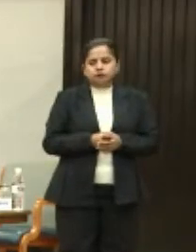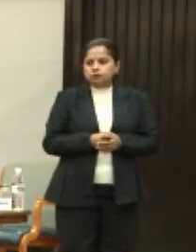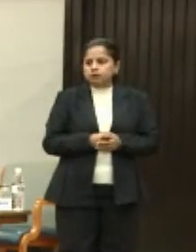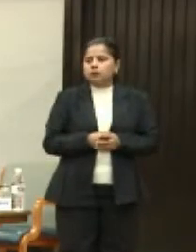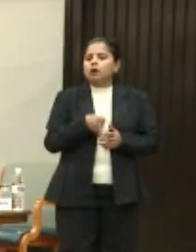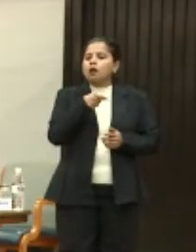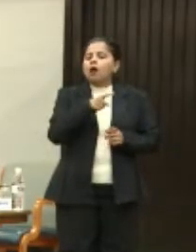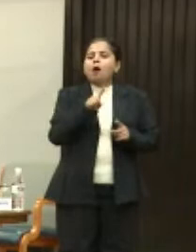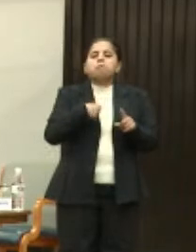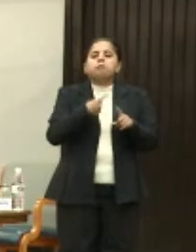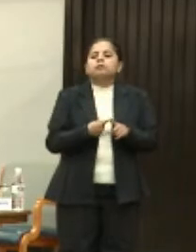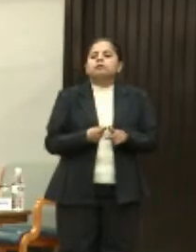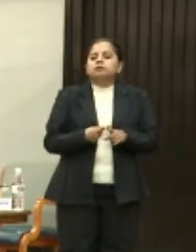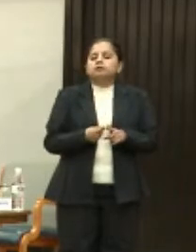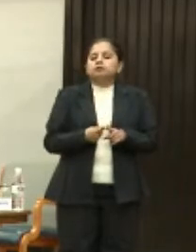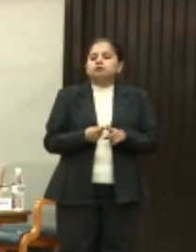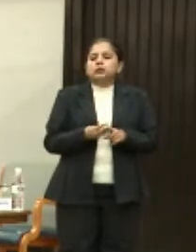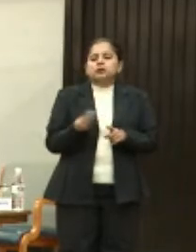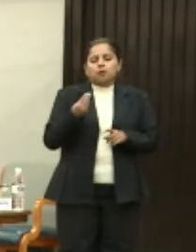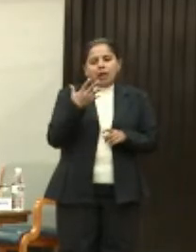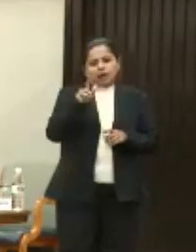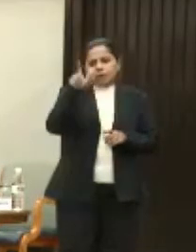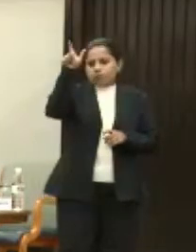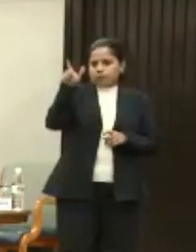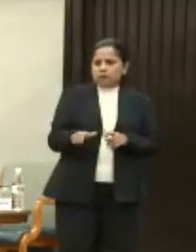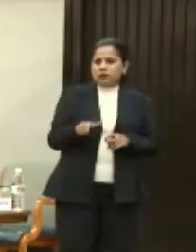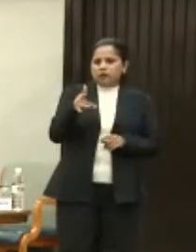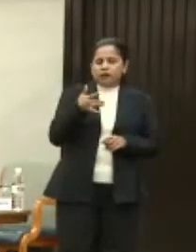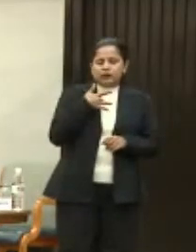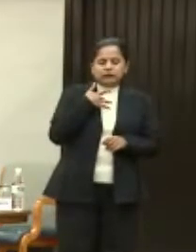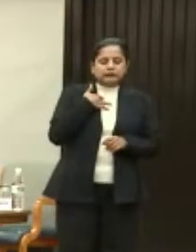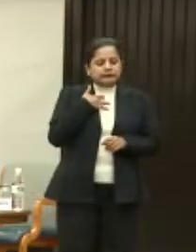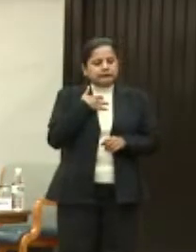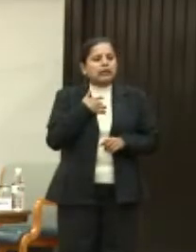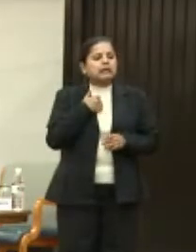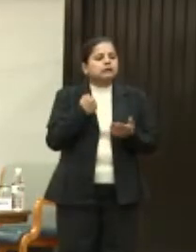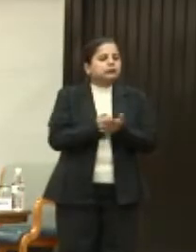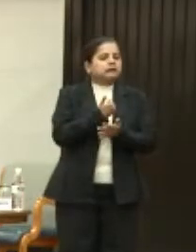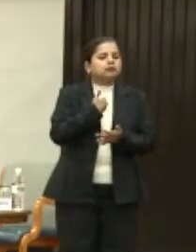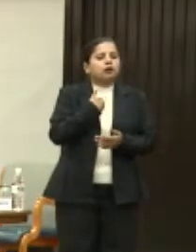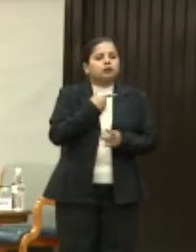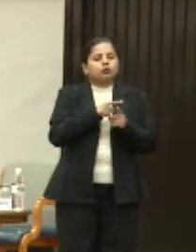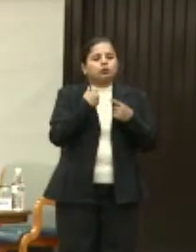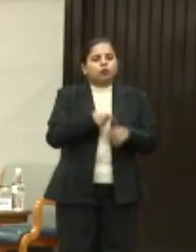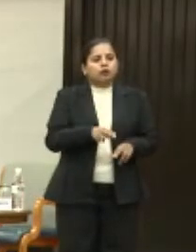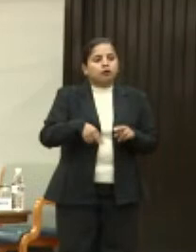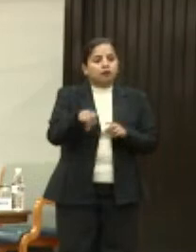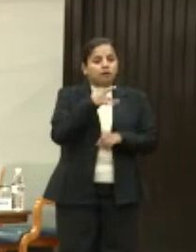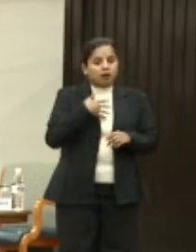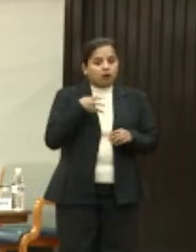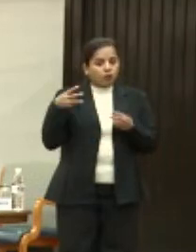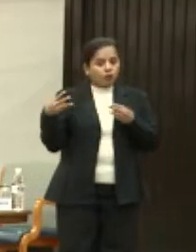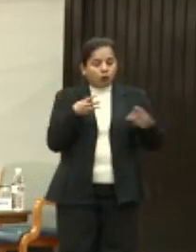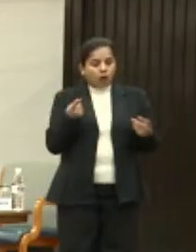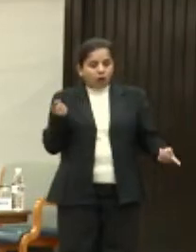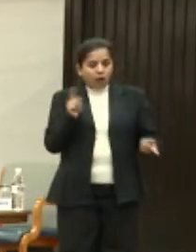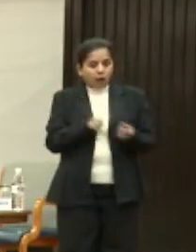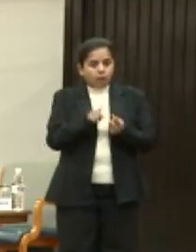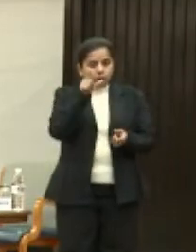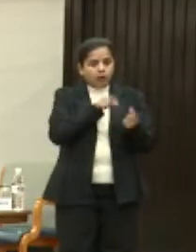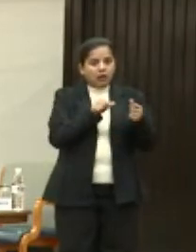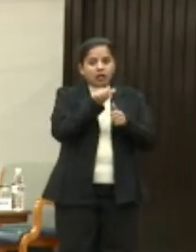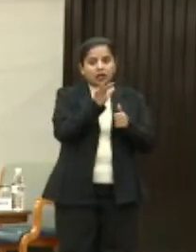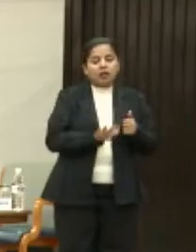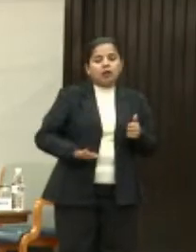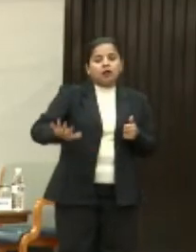It is about someone being guilty of a crime if he wages war against an